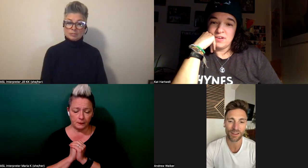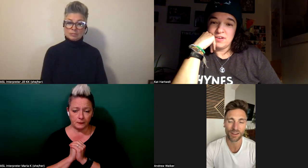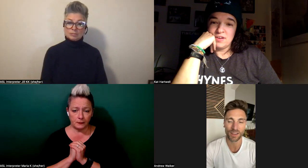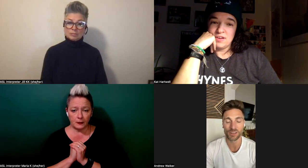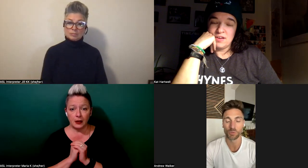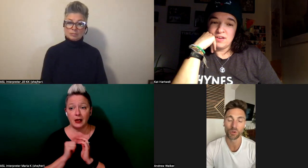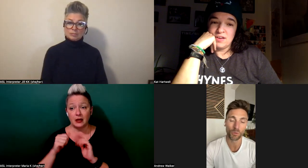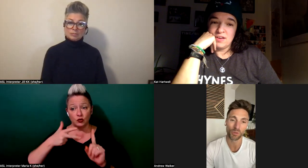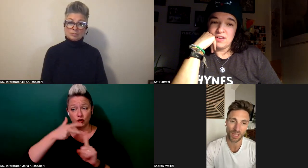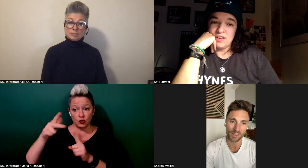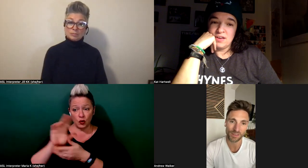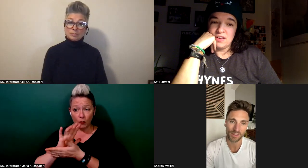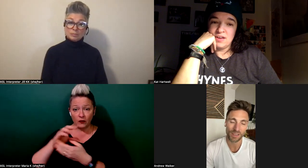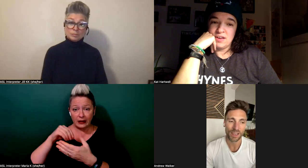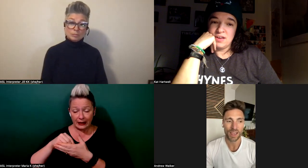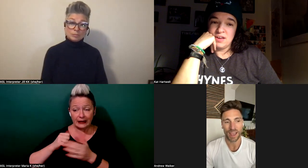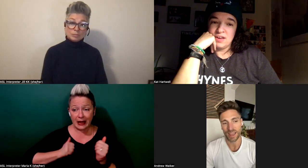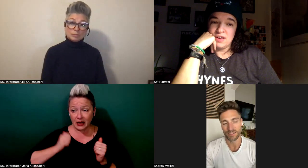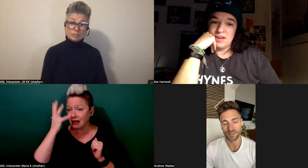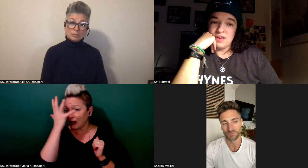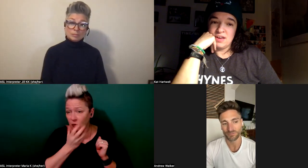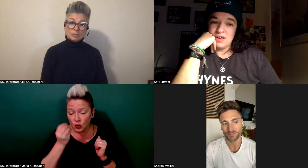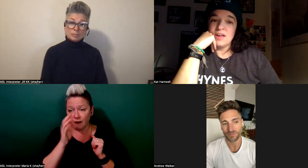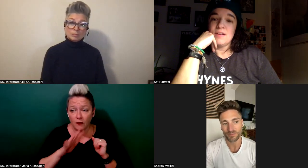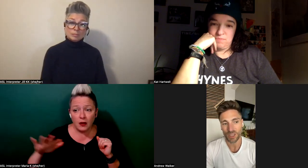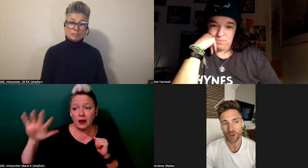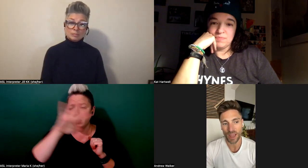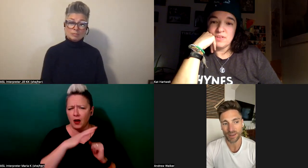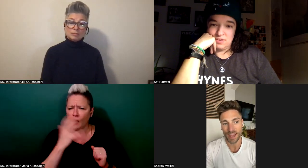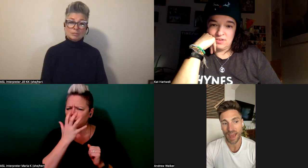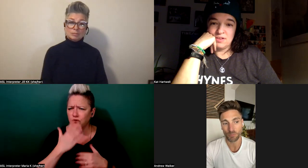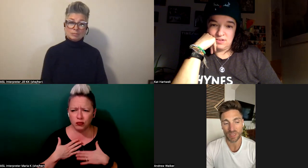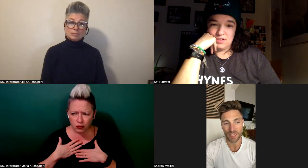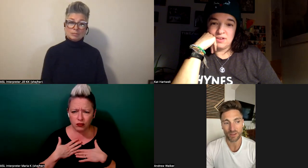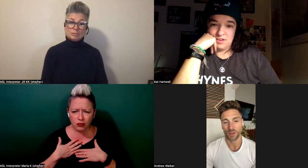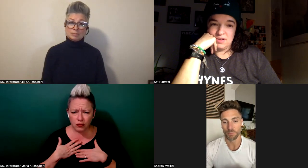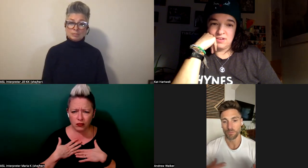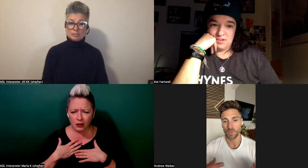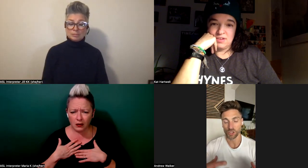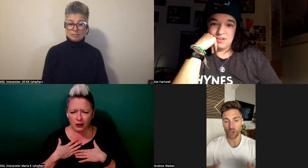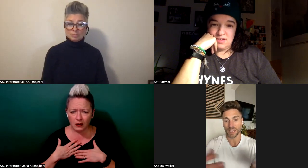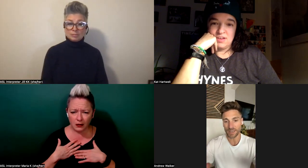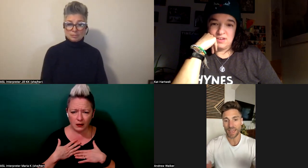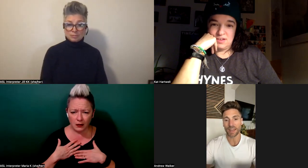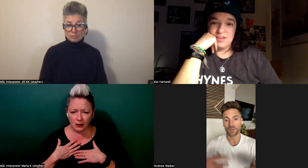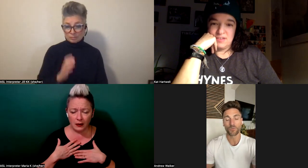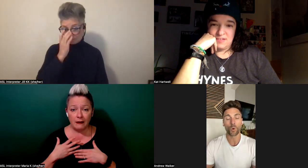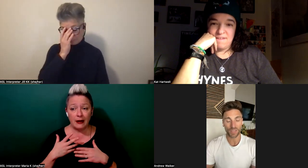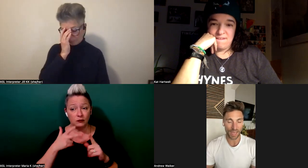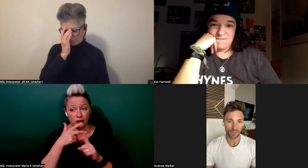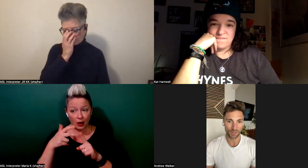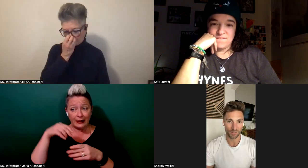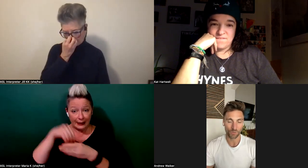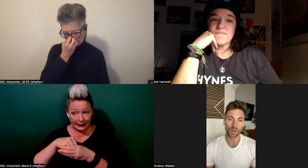in Canada in such a beautiful place, and and have it be shot in Canada